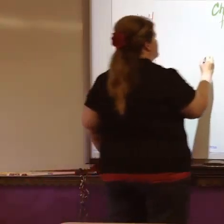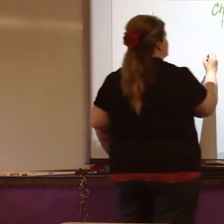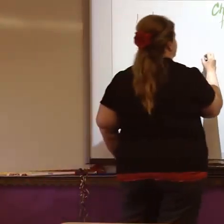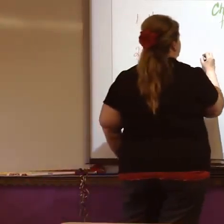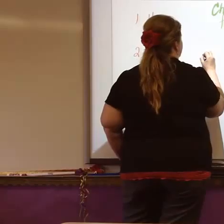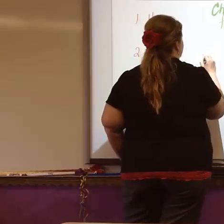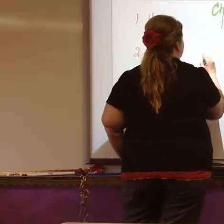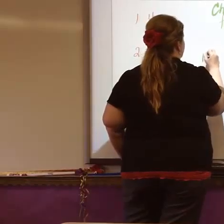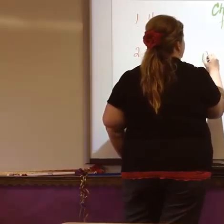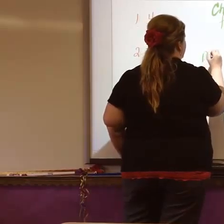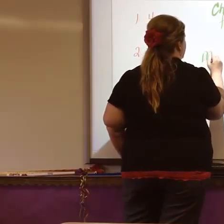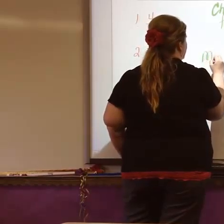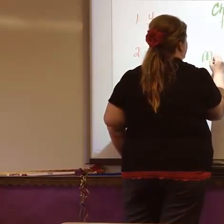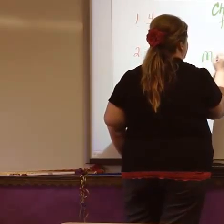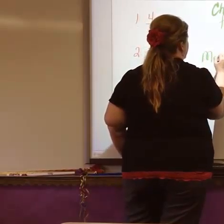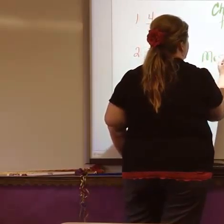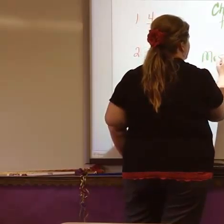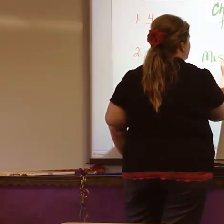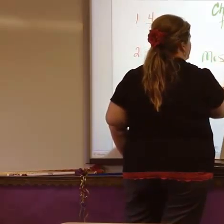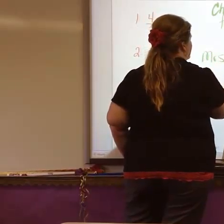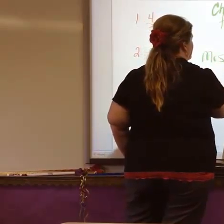try.